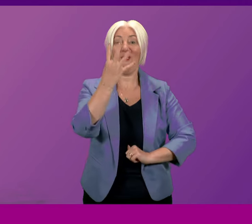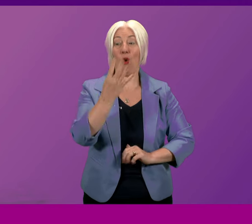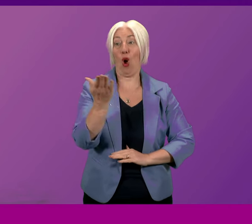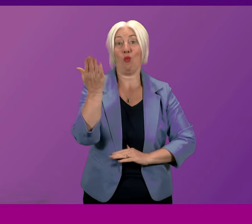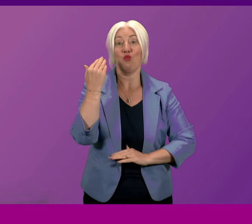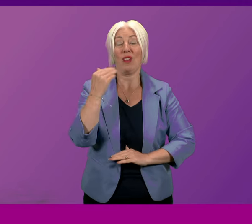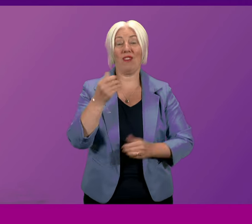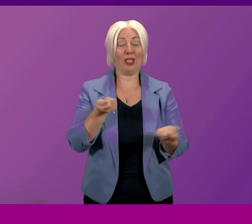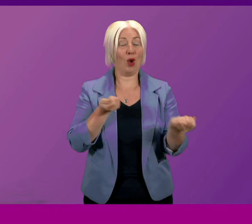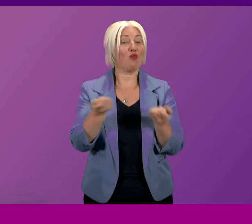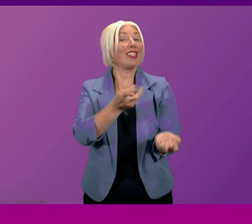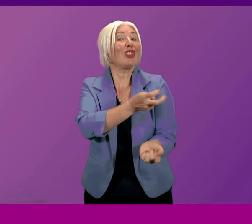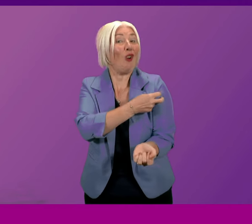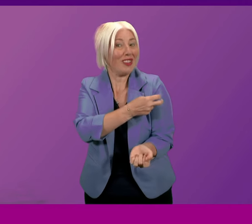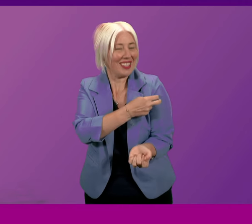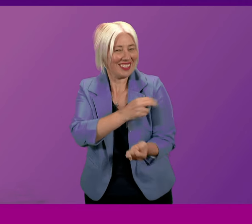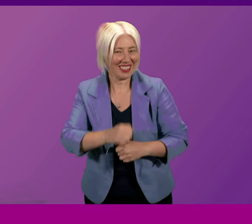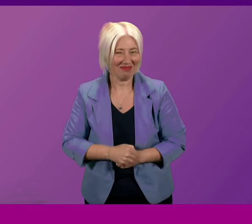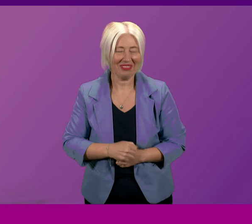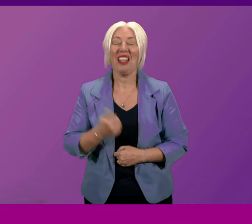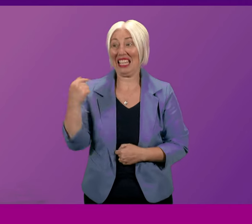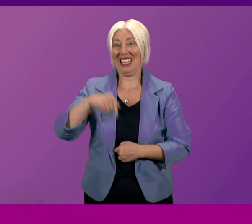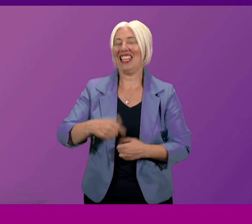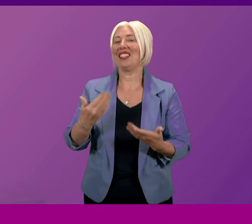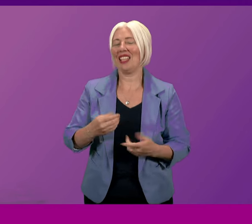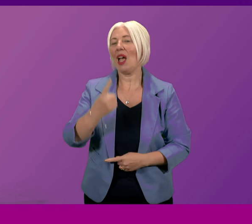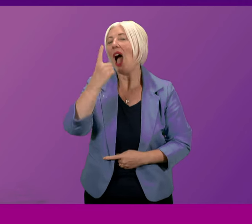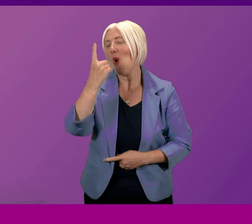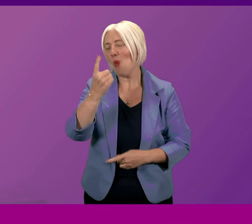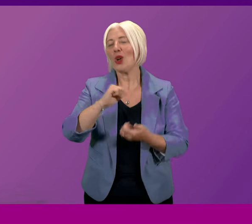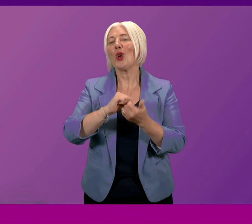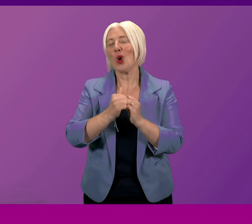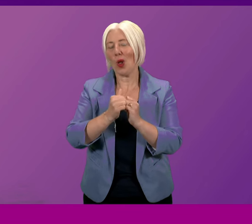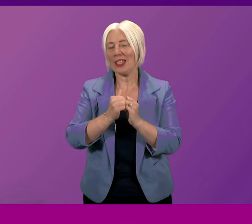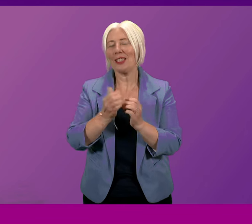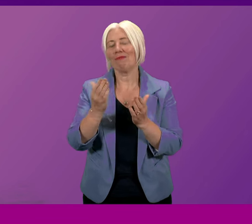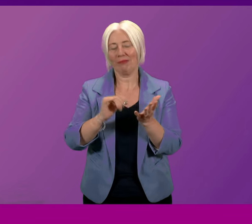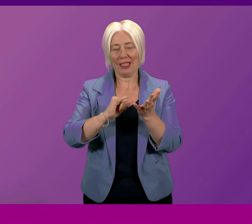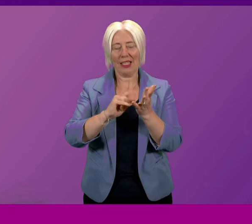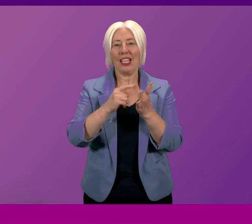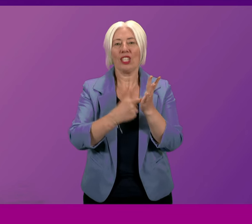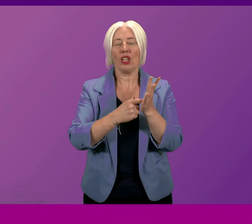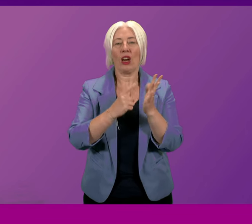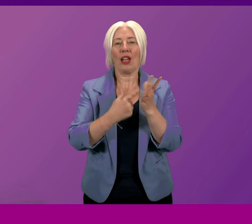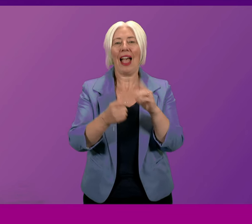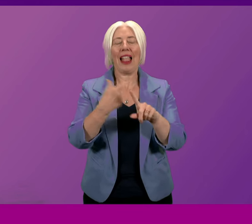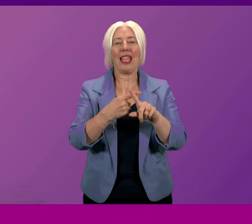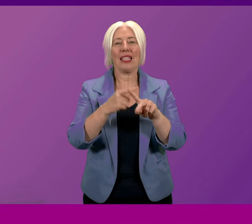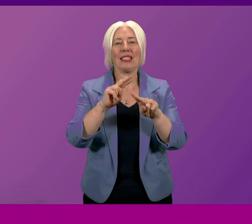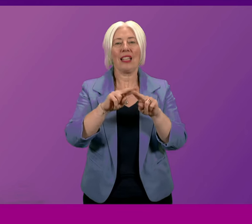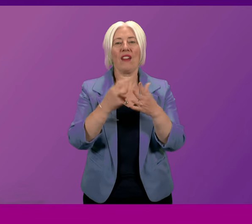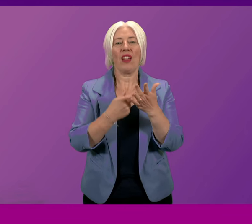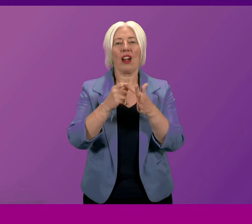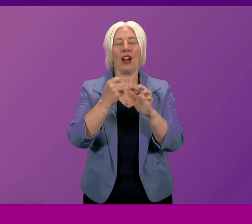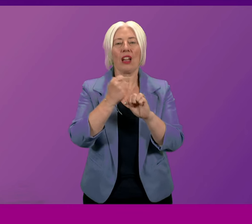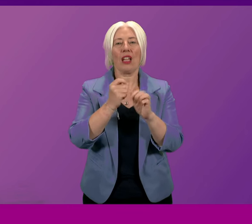officers. And as one, we remember fondly our colleague, the late Sir Alex Ferguson. And